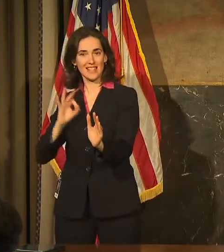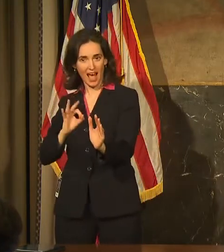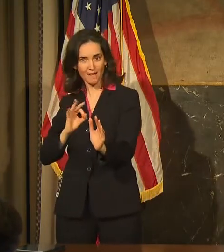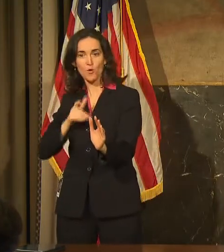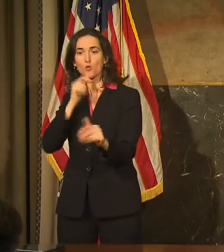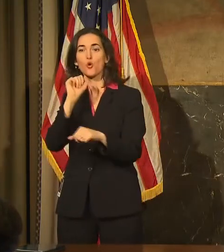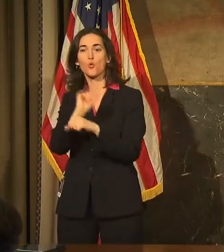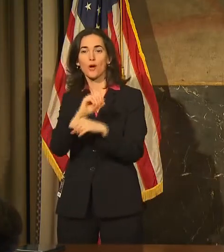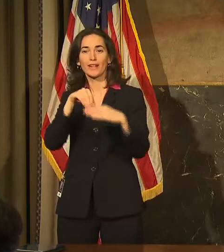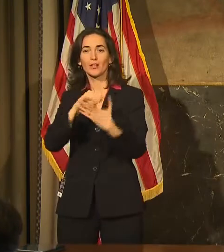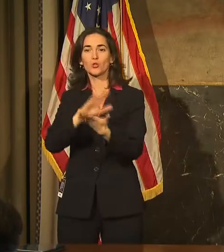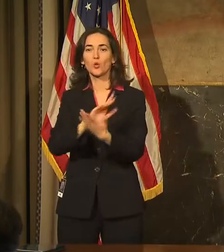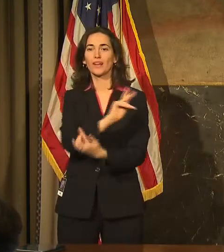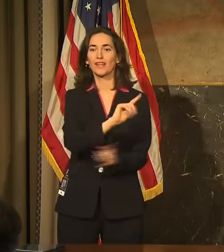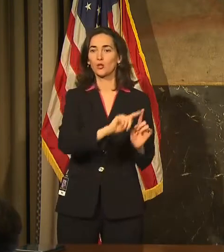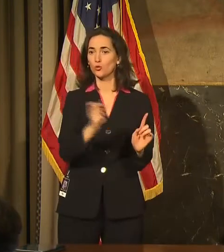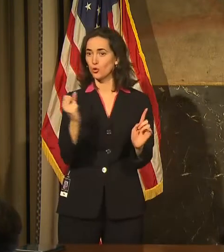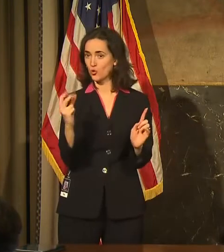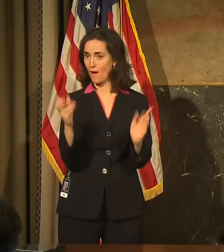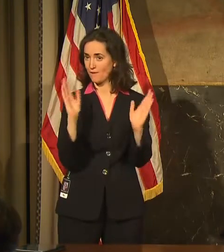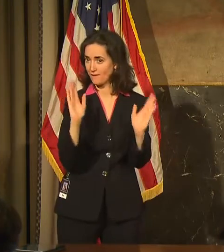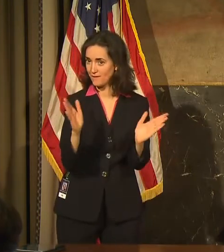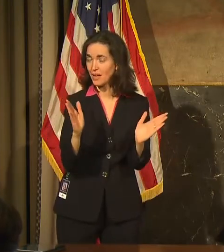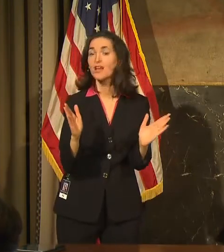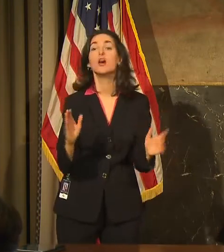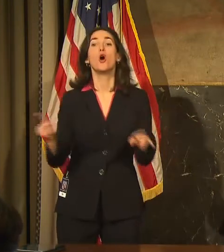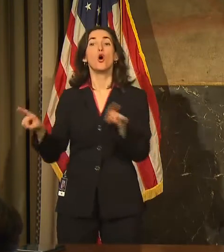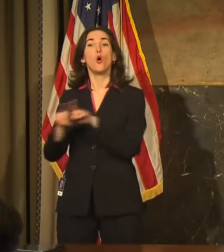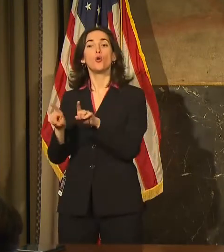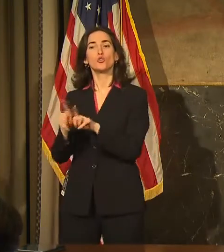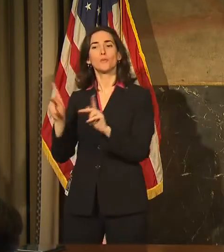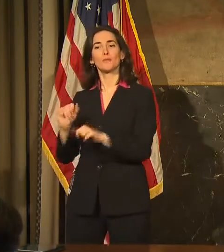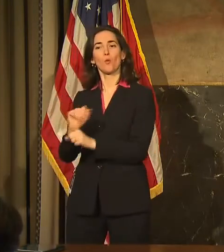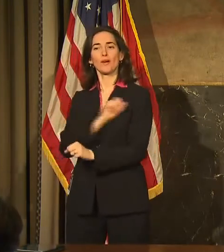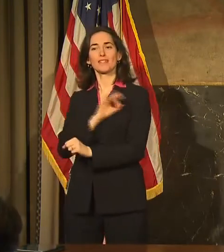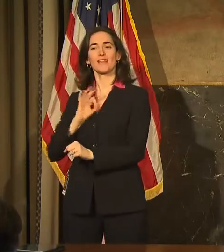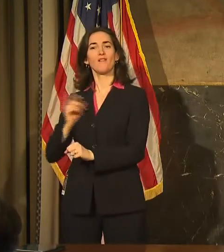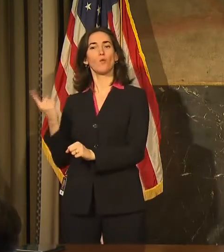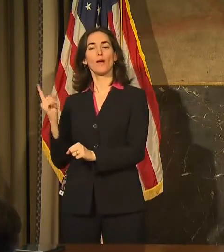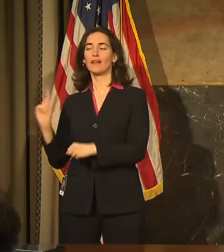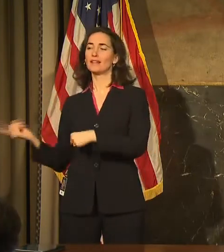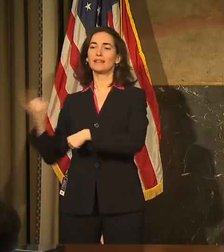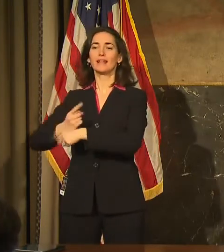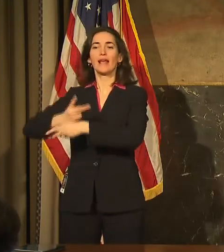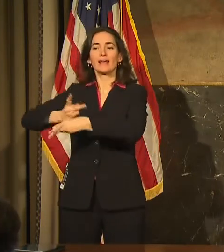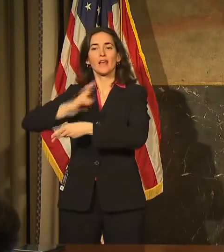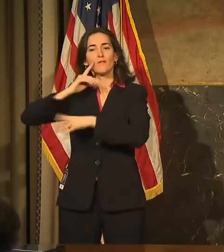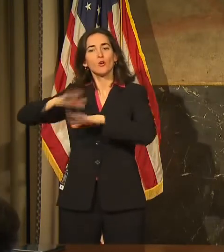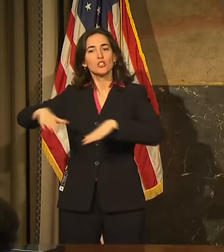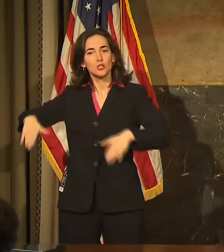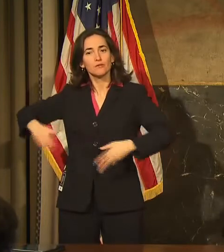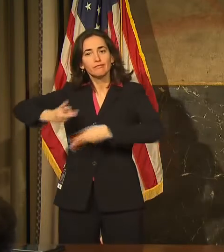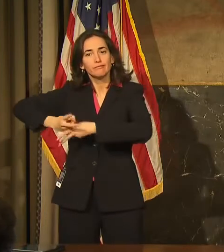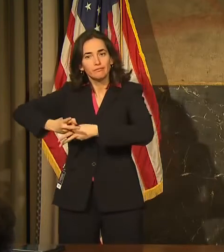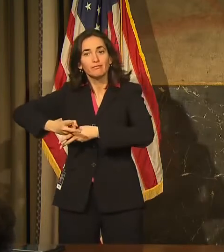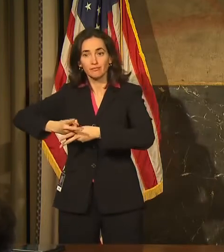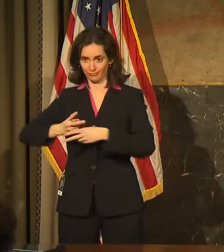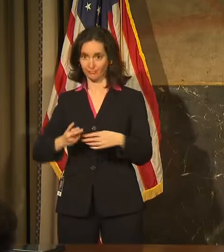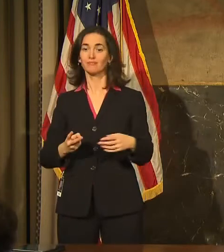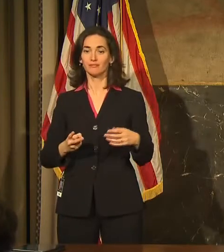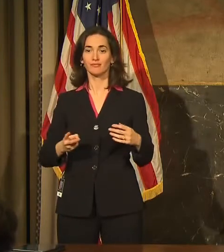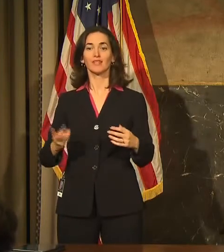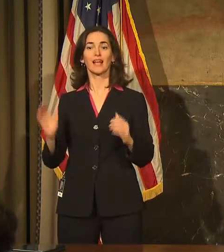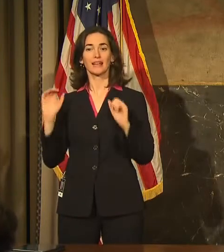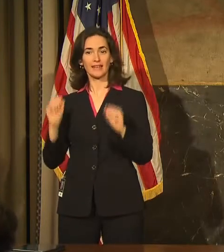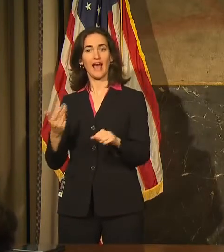school, but also staff at daycare facilities as well. In addition to